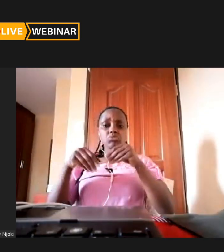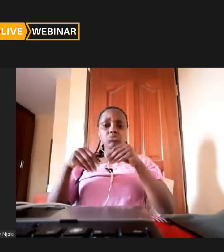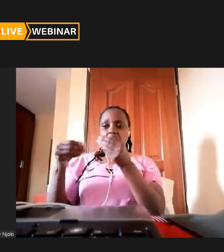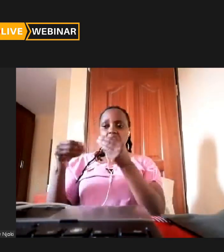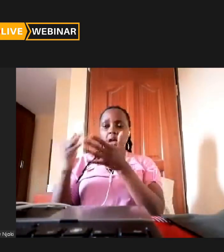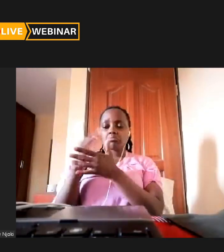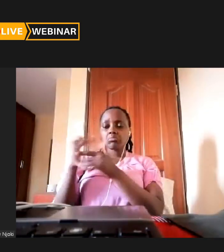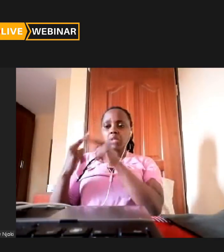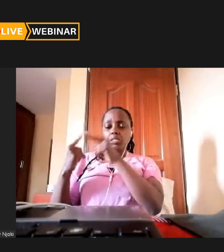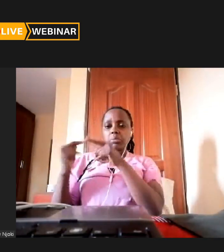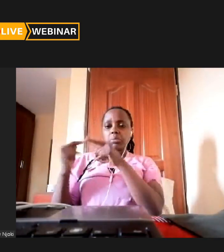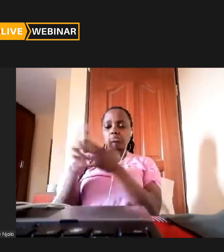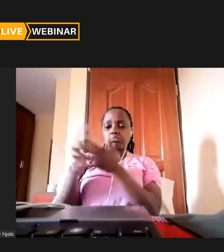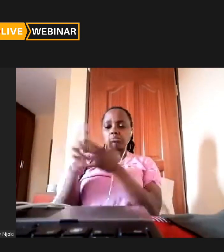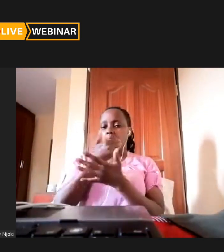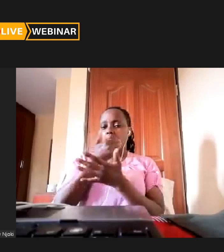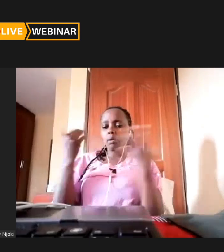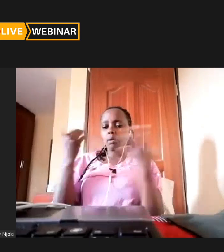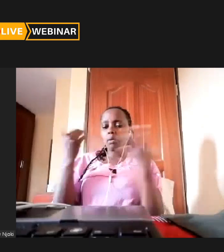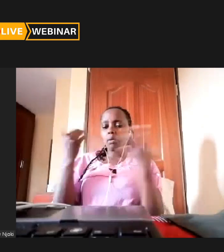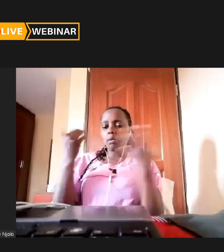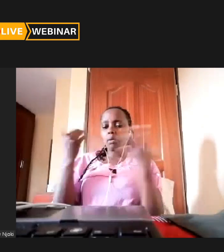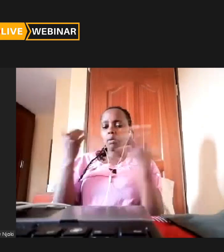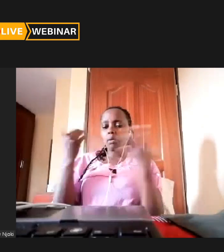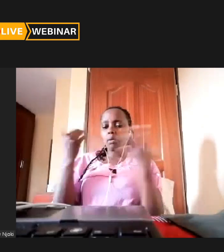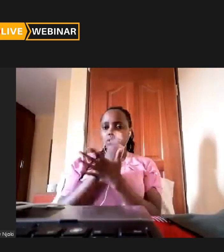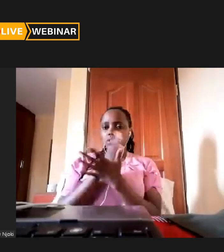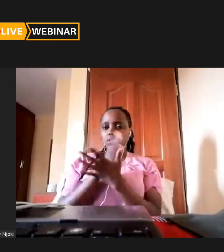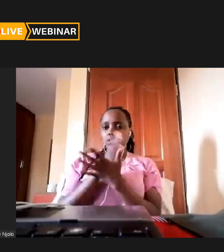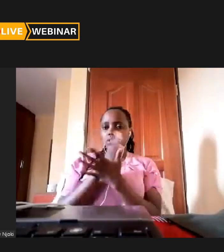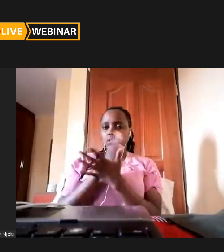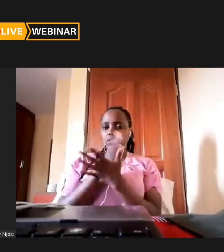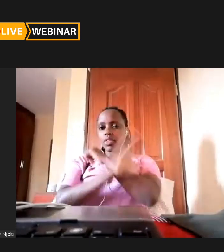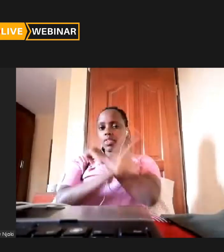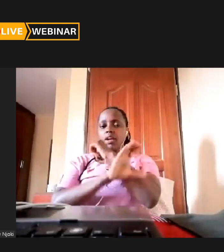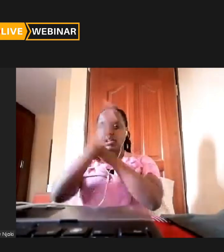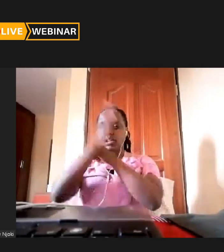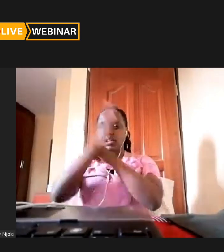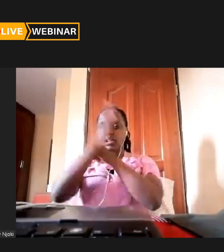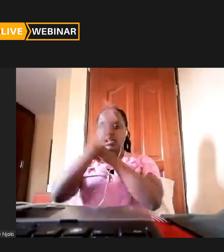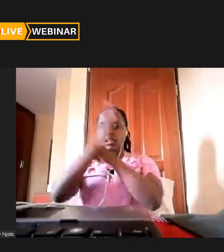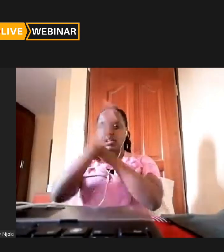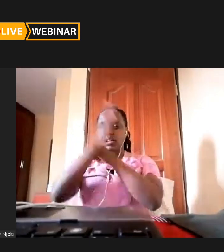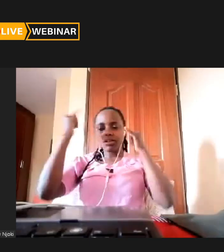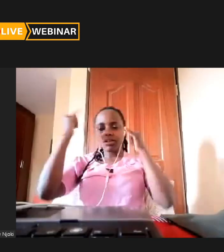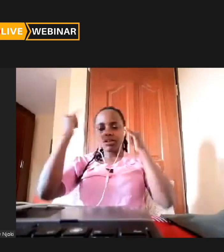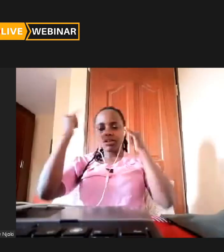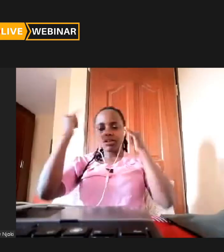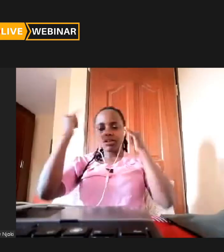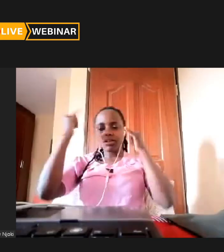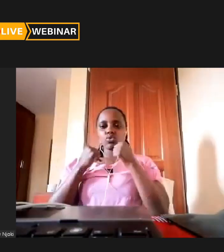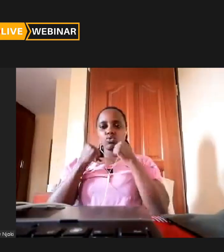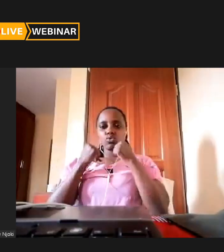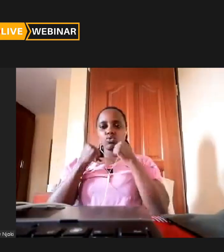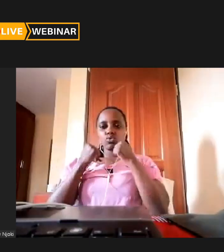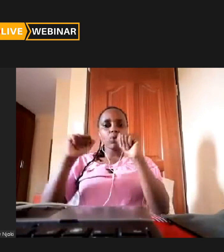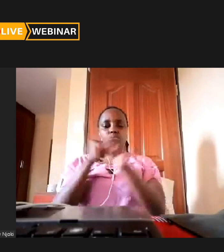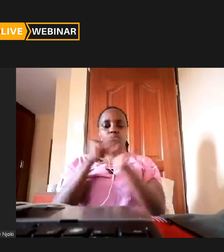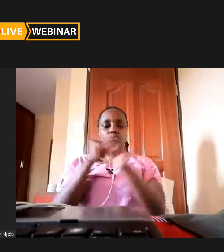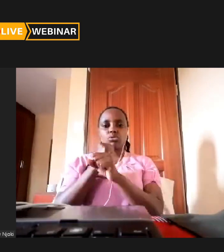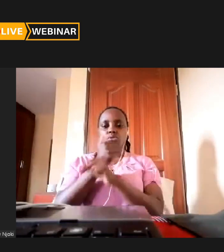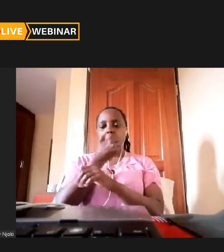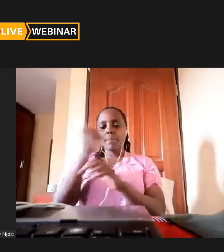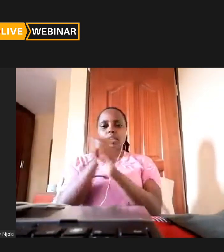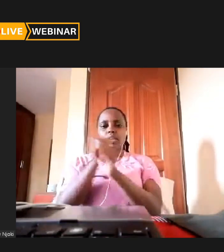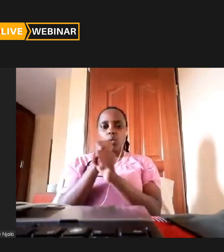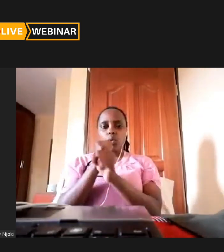and best practice sharing with other countries, because when we exchange ideas, you are strengthened and you can do better work.